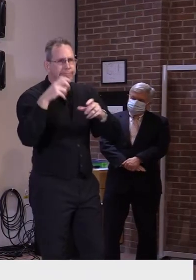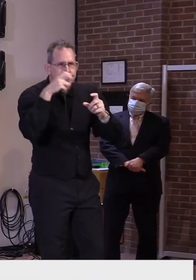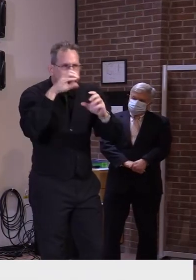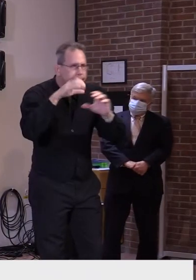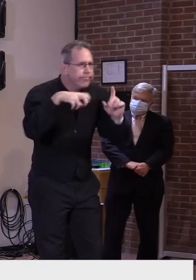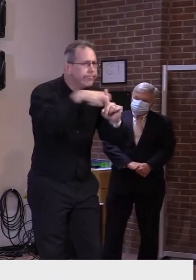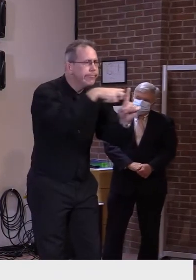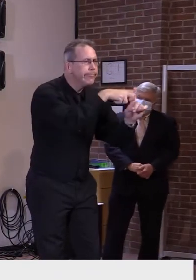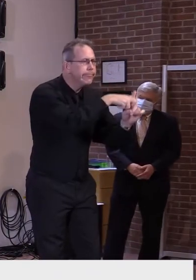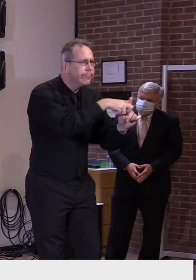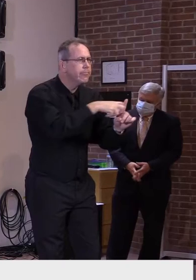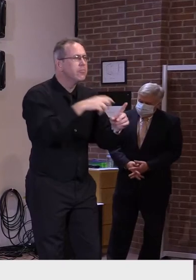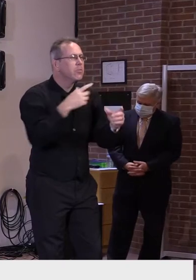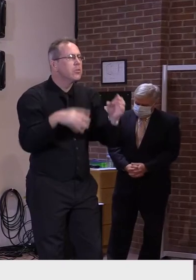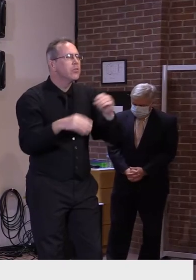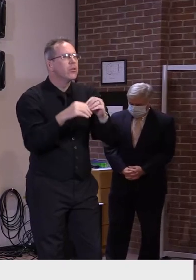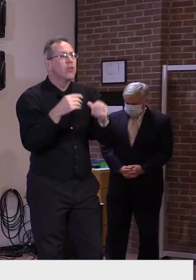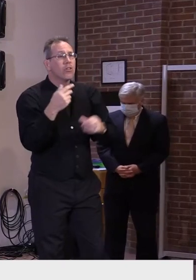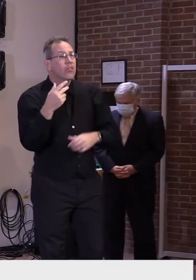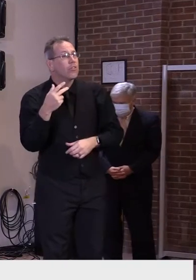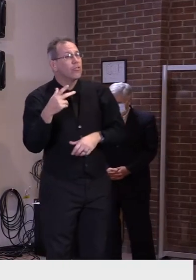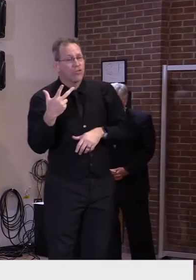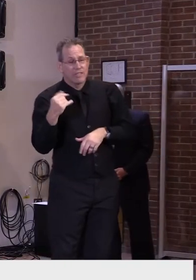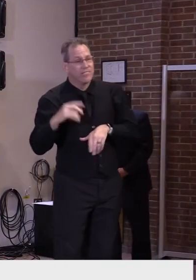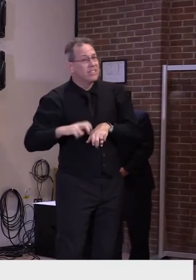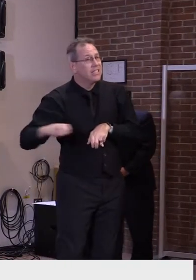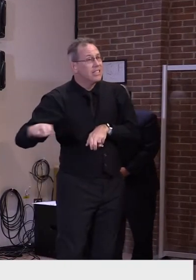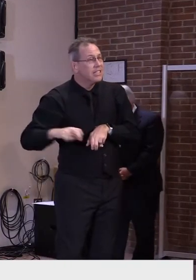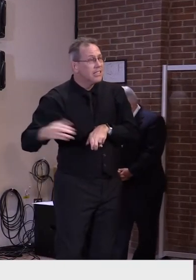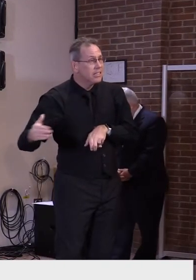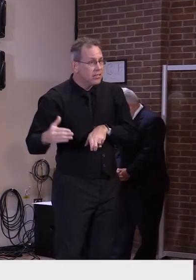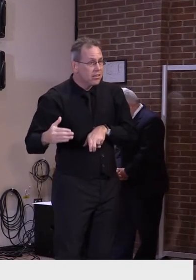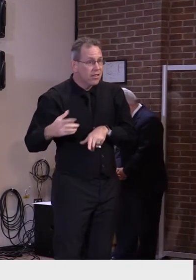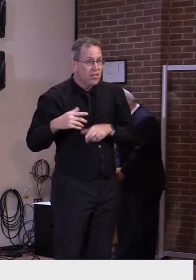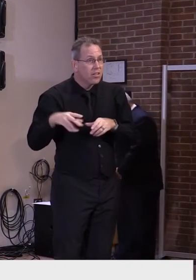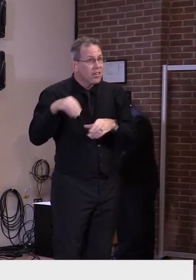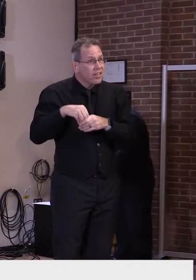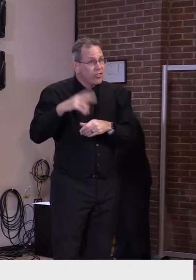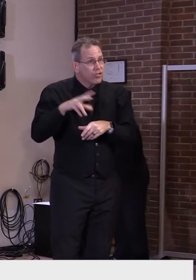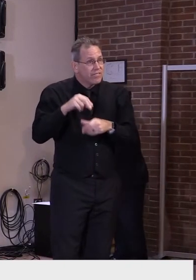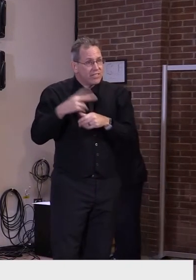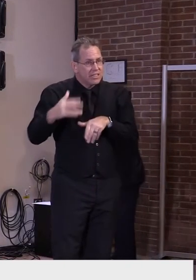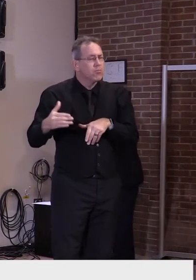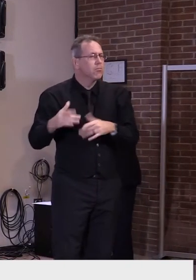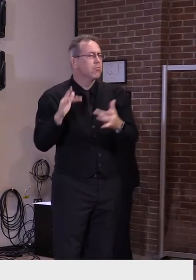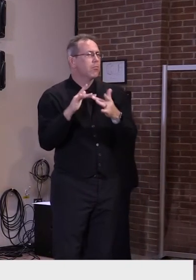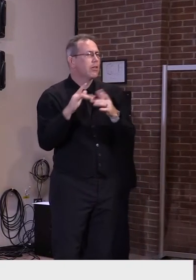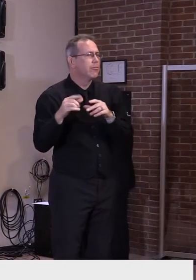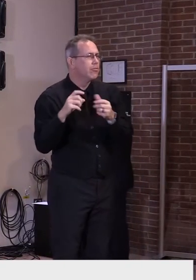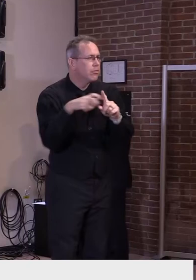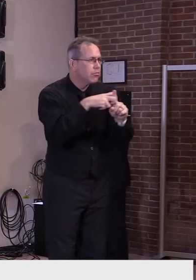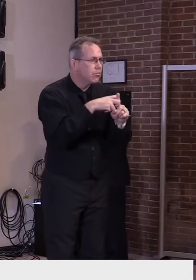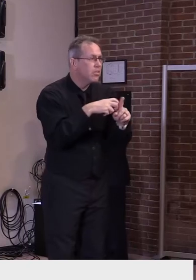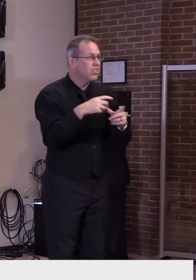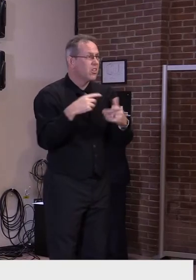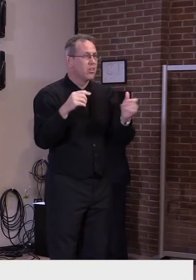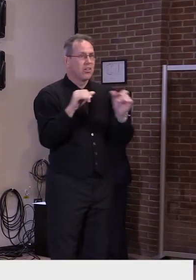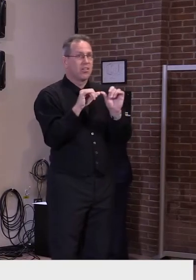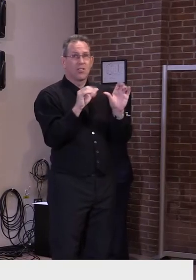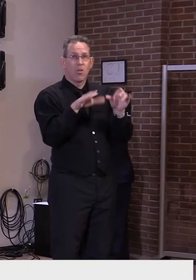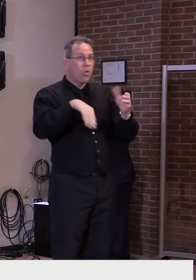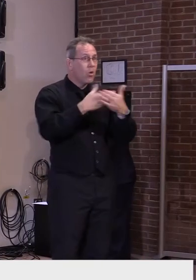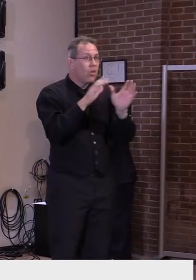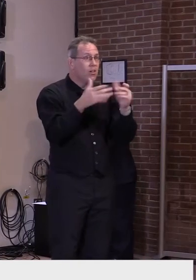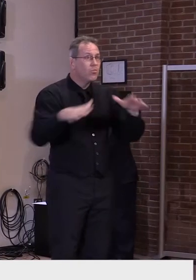things there that can be done. I think the issue of test to stay in particular is a really promising strategy, as you've heard today.